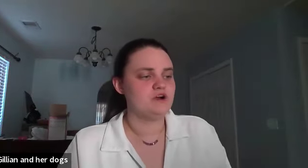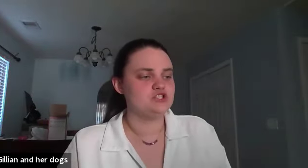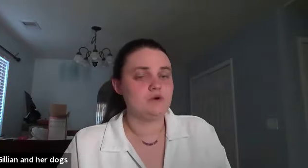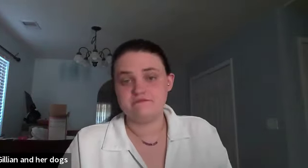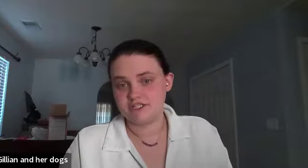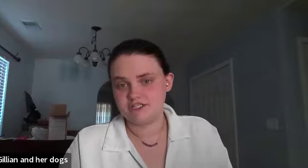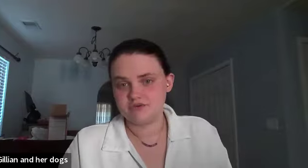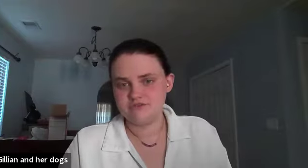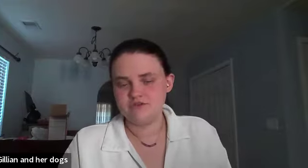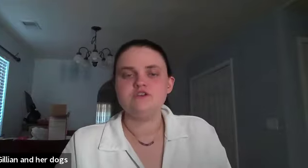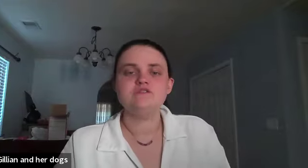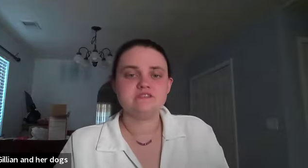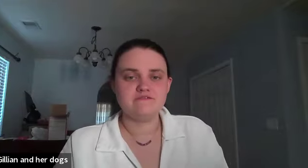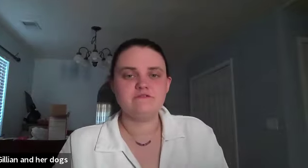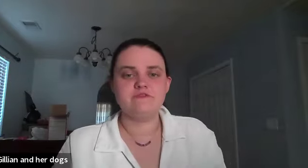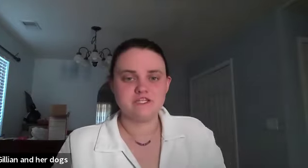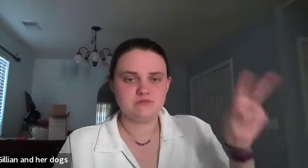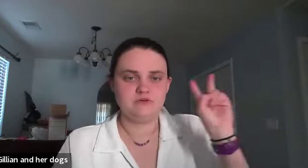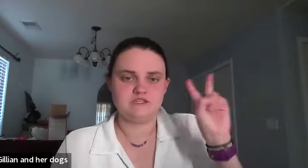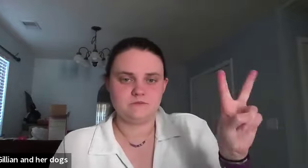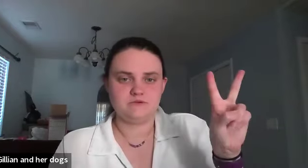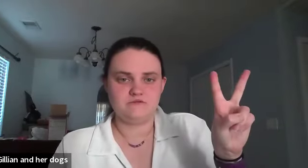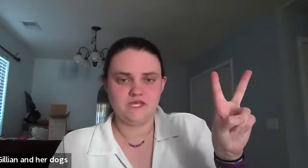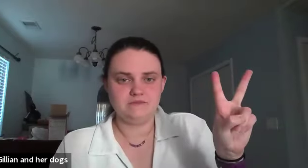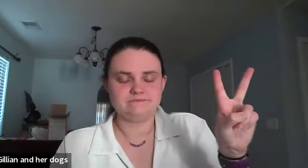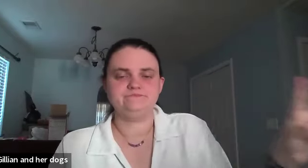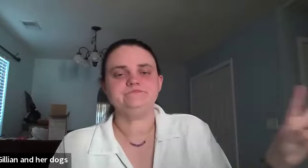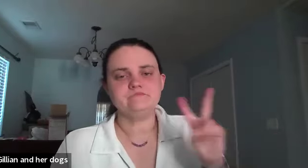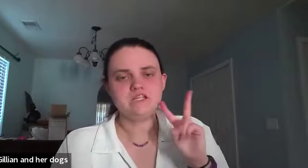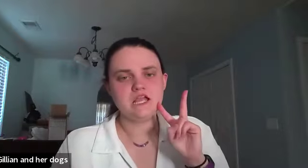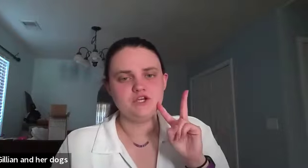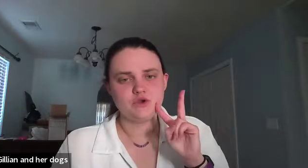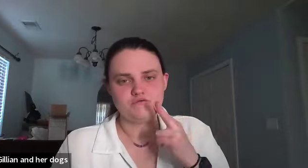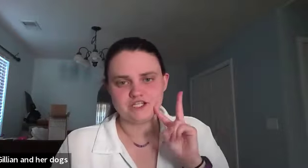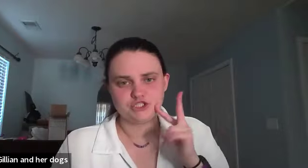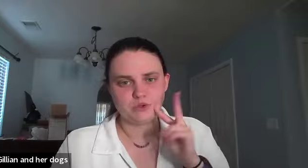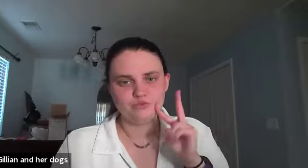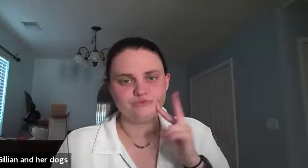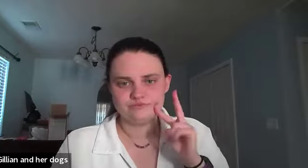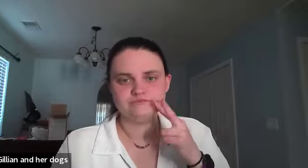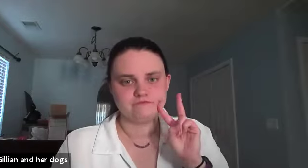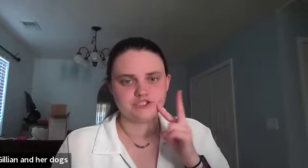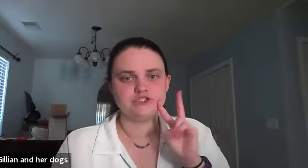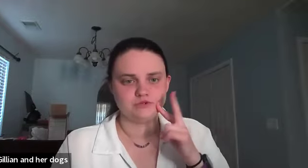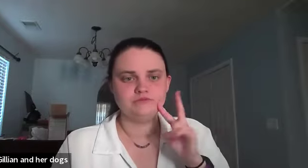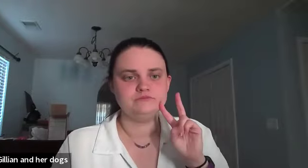on to our vegetables. So the sign for vegetable, it's going to be with a V, and you go vegetable, vegetable.